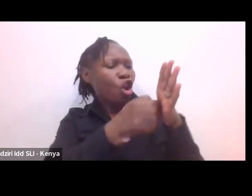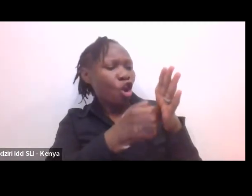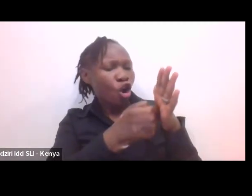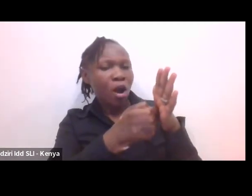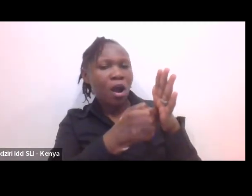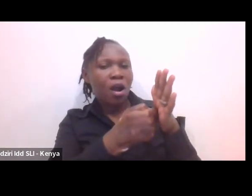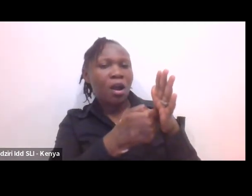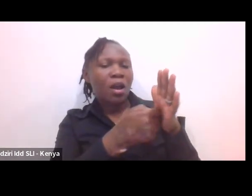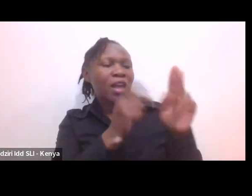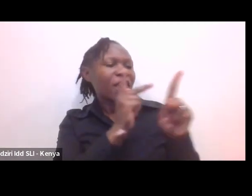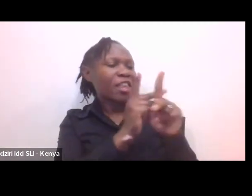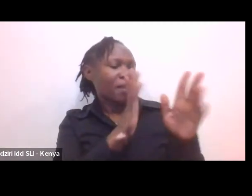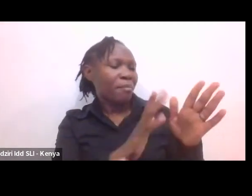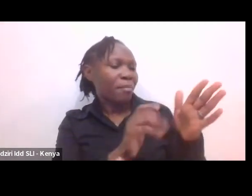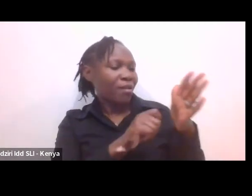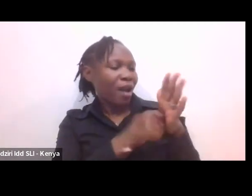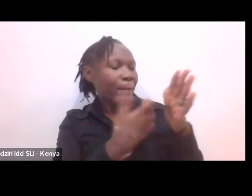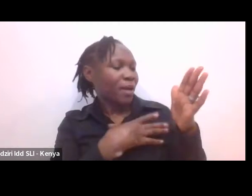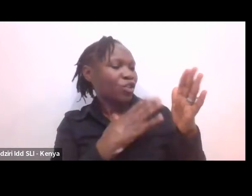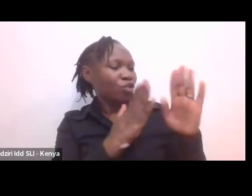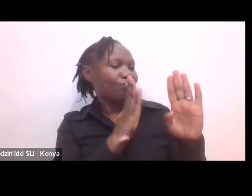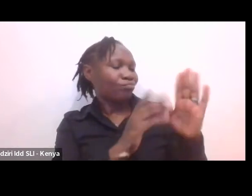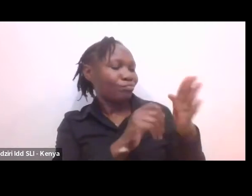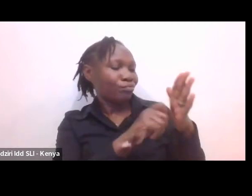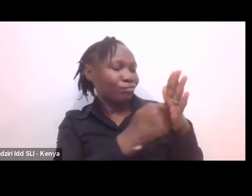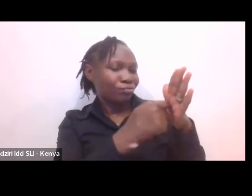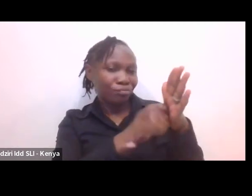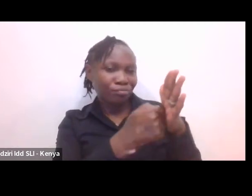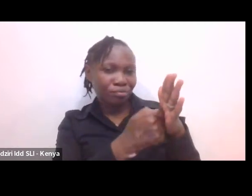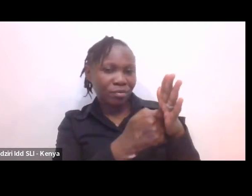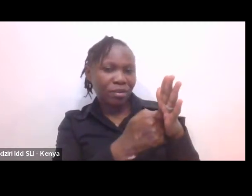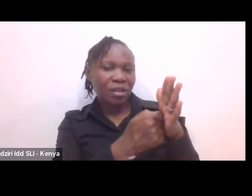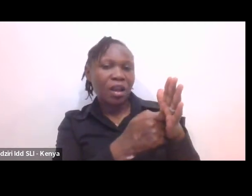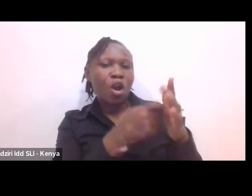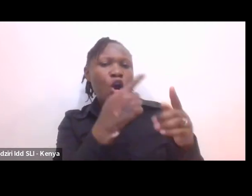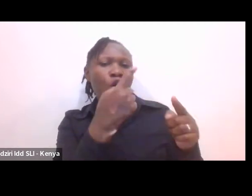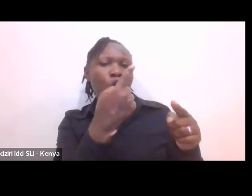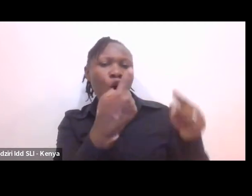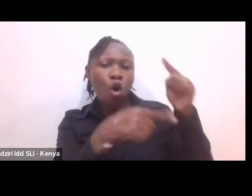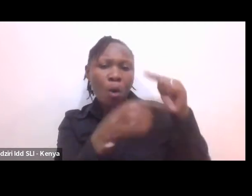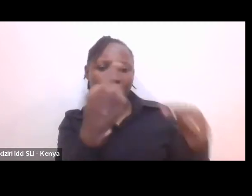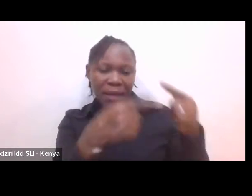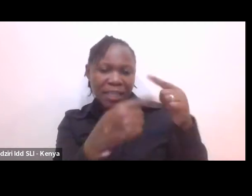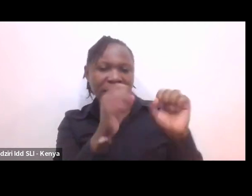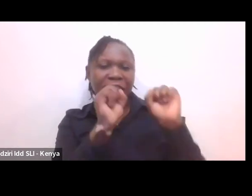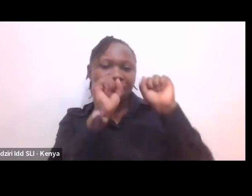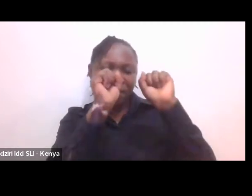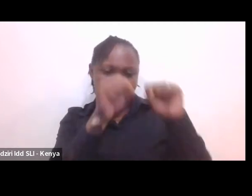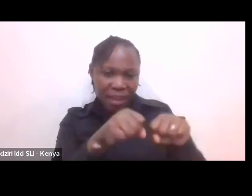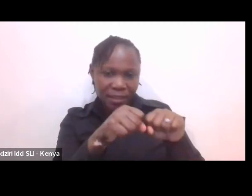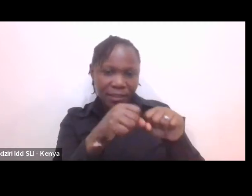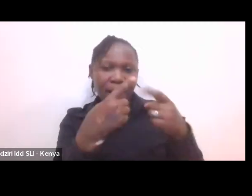repetitive, but highly responsible and respected.